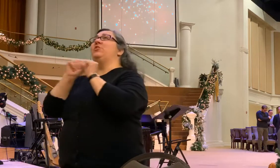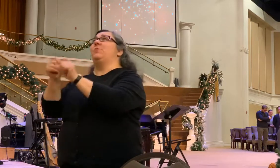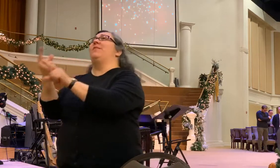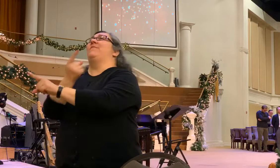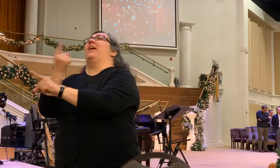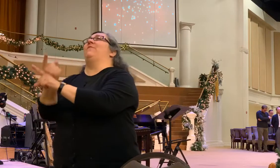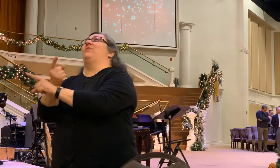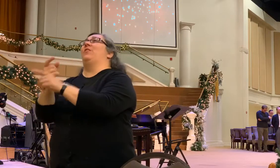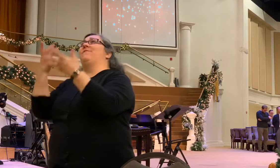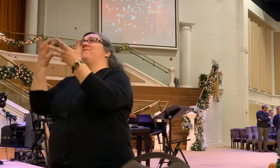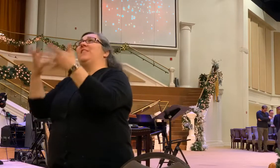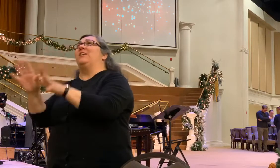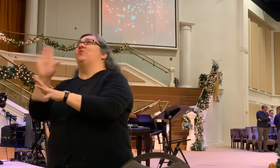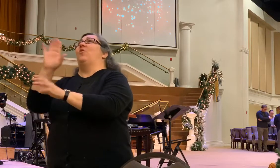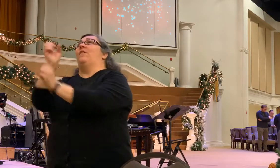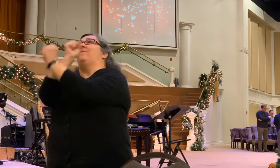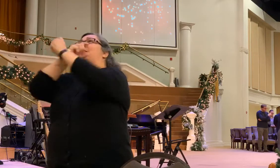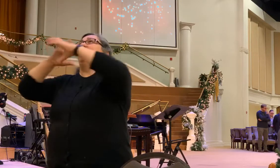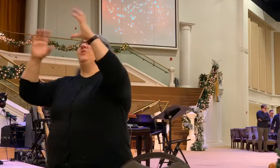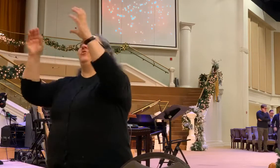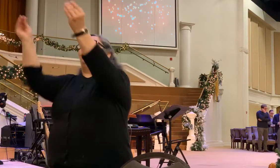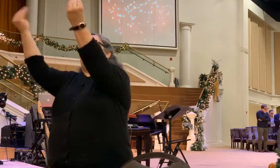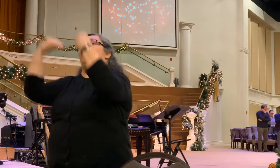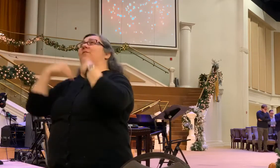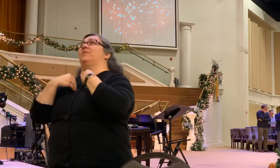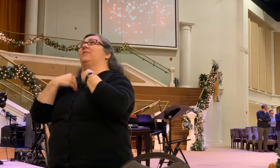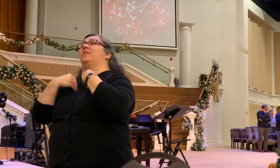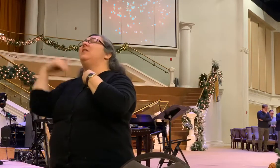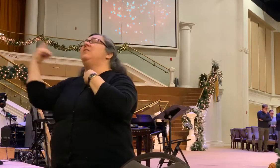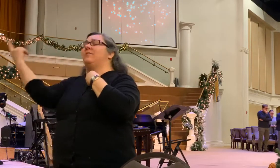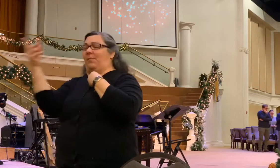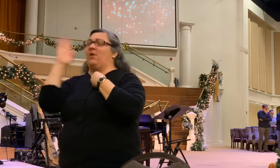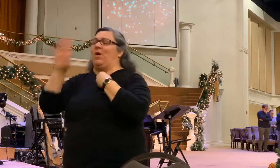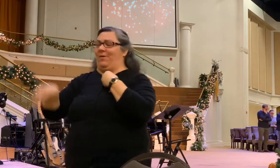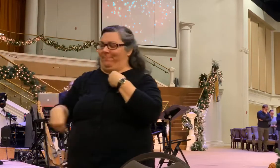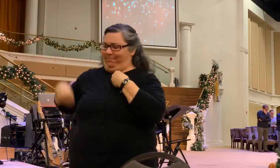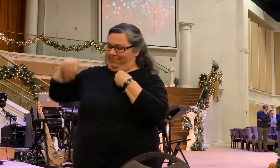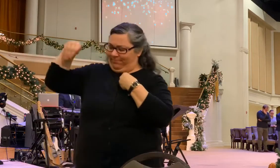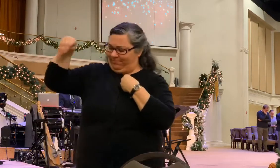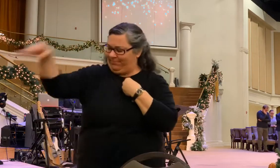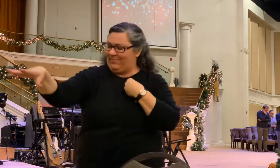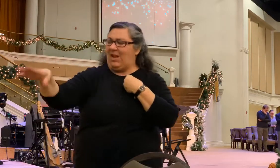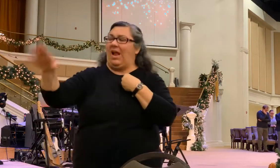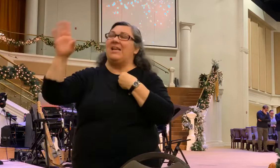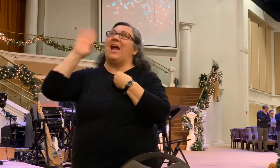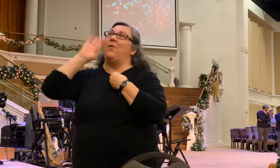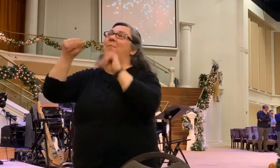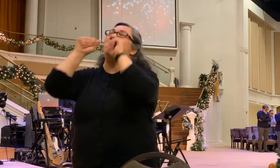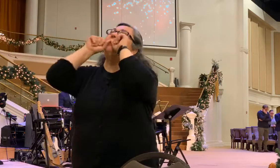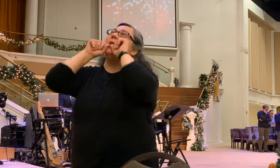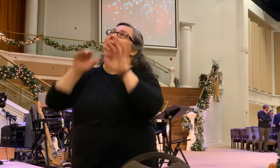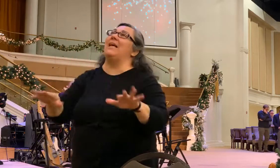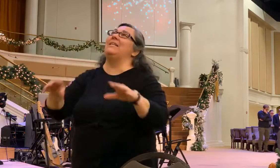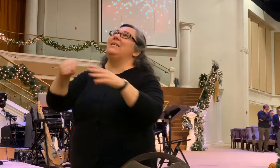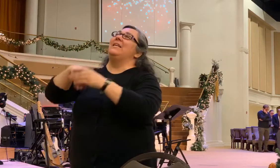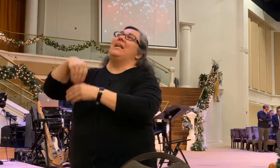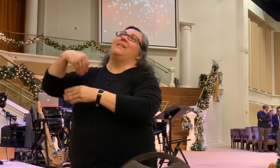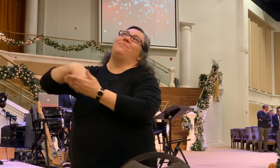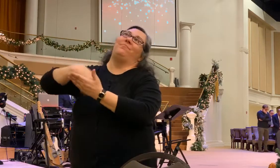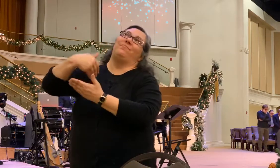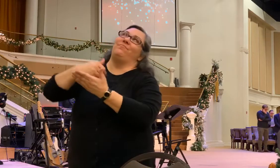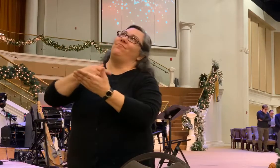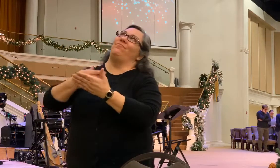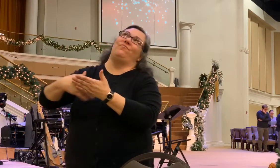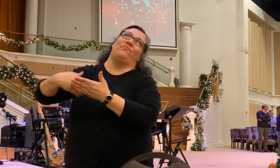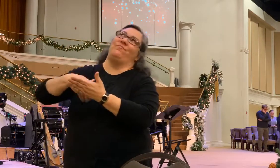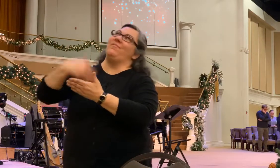you bless us. And God, I know that someone's going to give in this offer tonight, and they're going to be rewarded in the next number of weeks